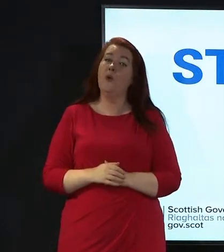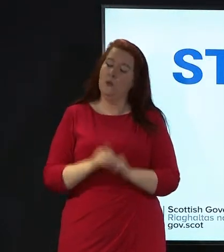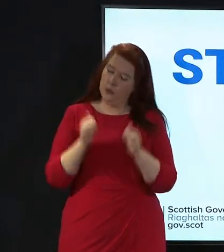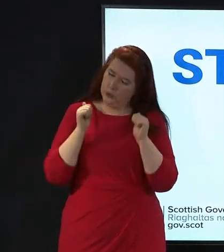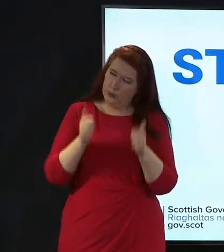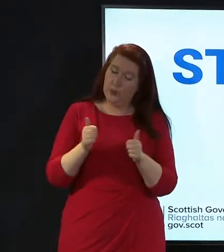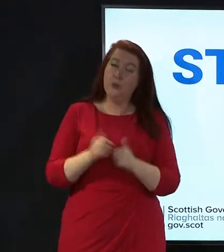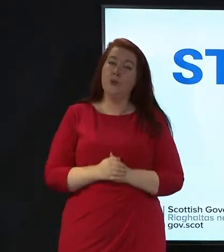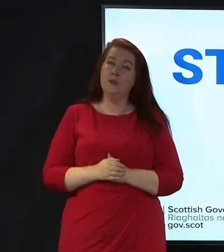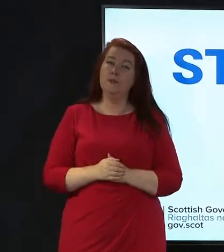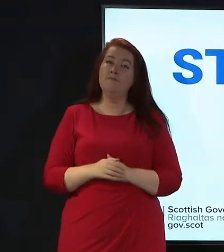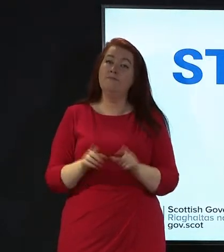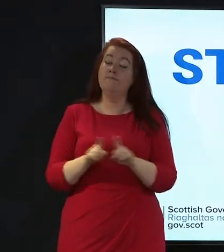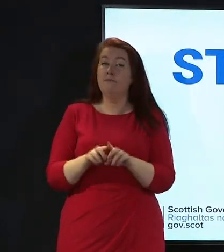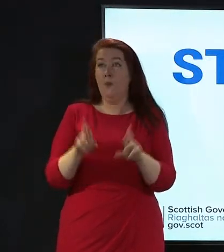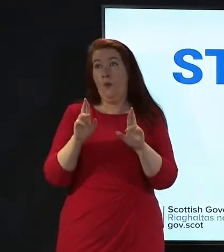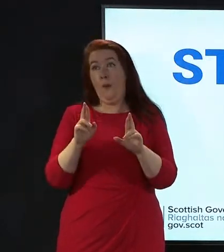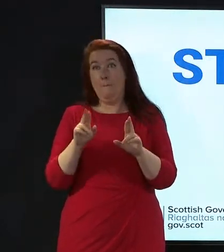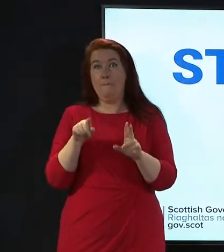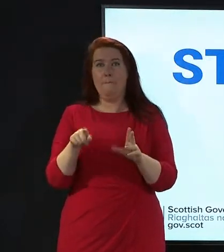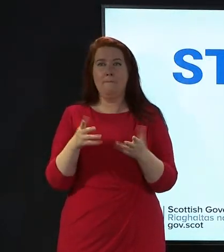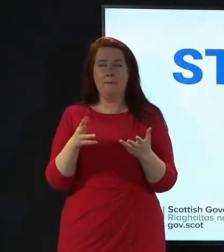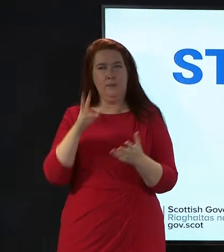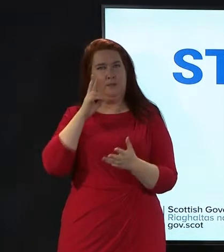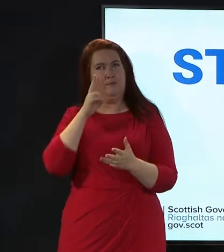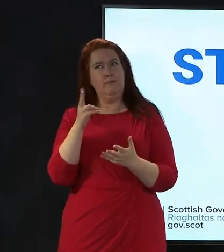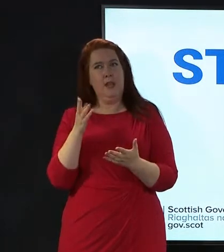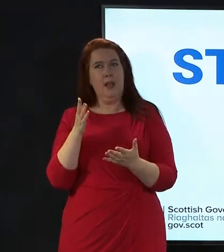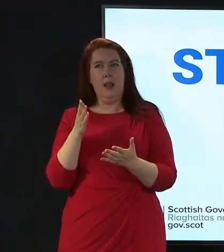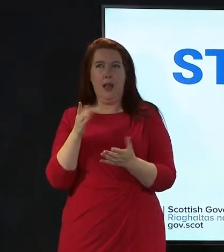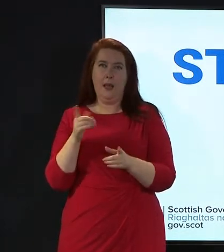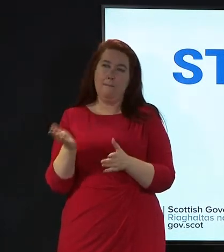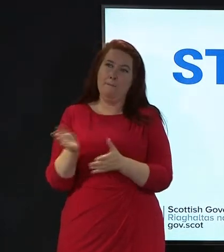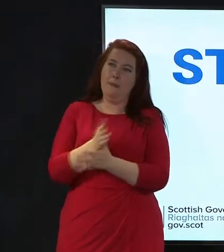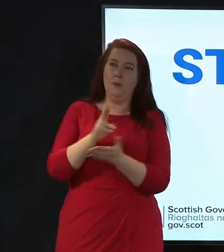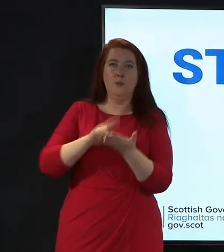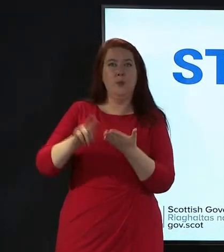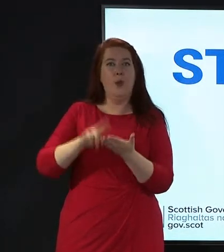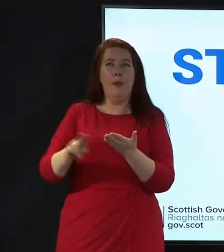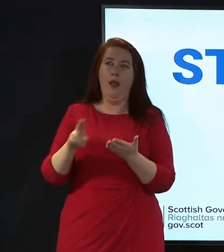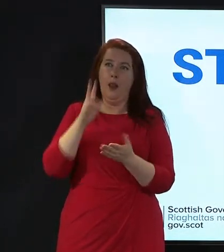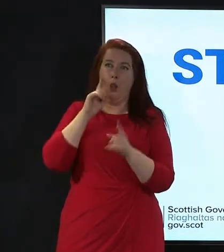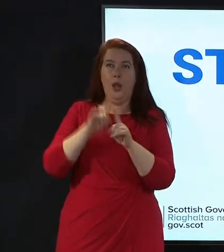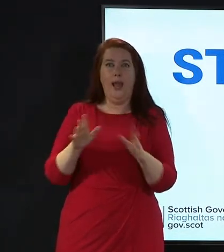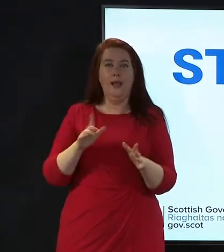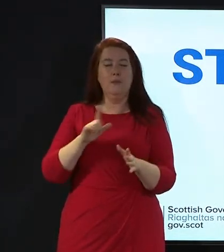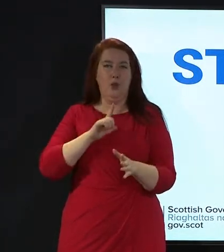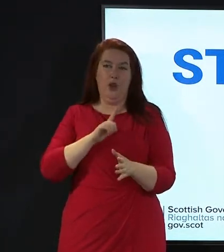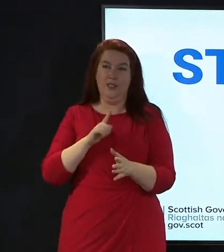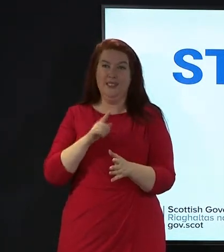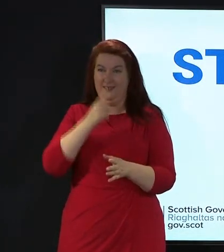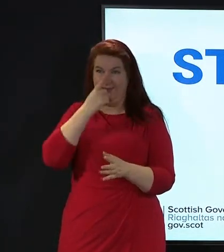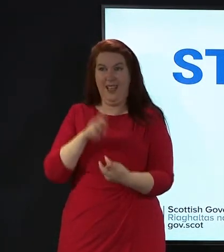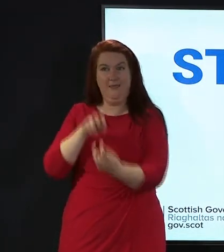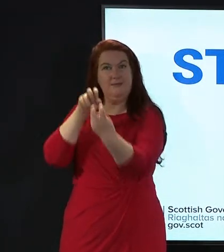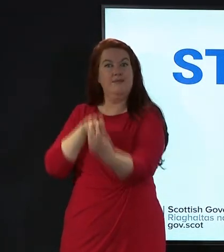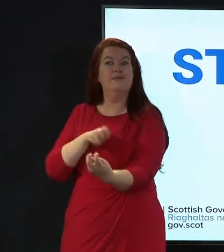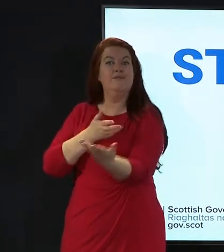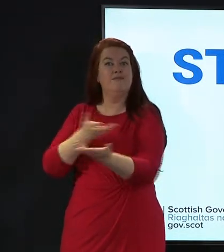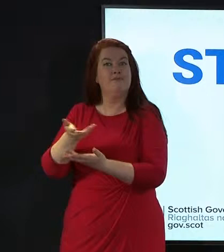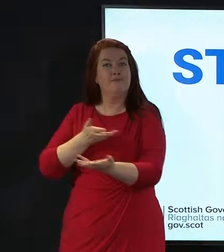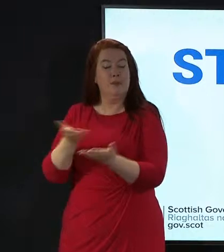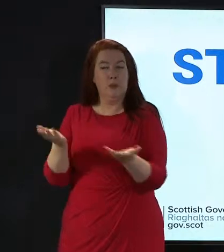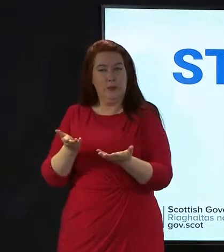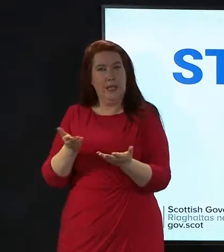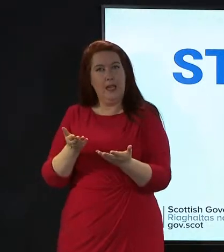good and hopefully a sign of that return to normality that I was able to have those conversations with her today and able